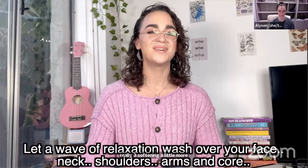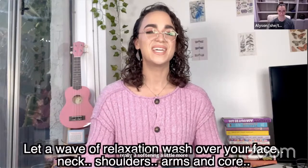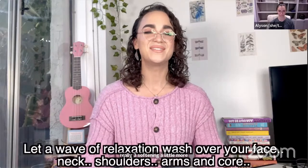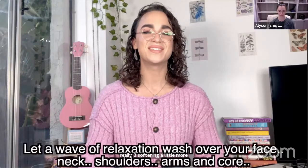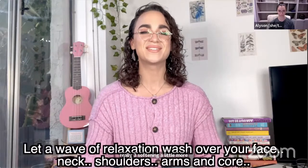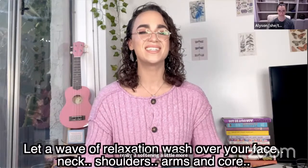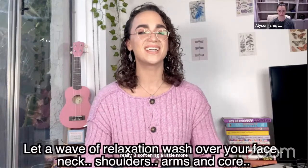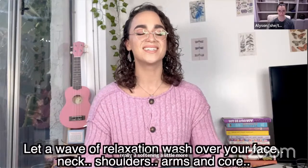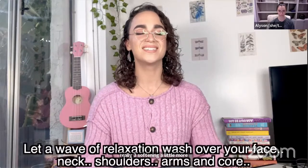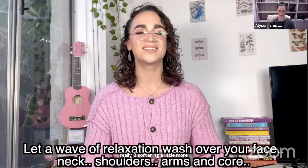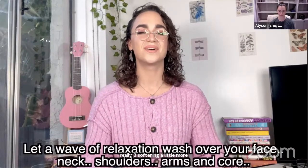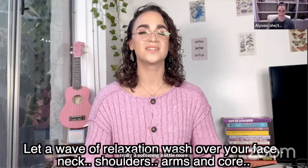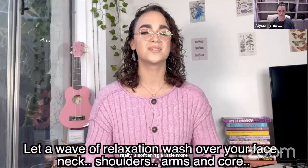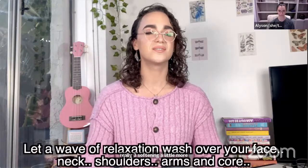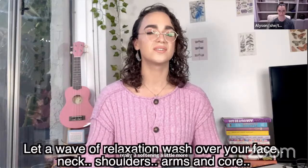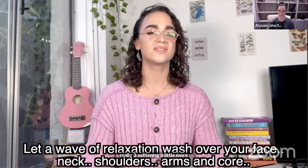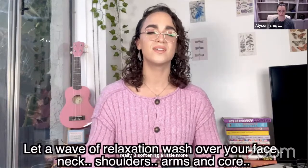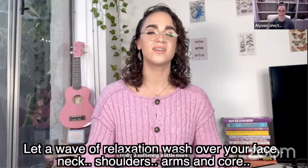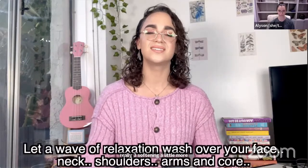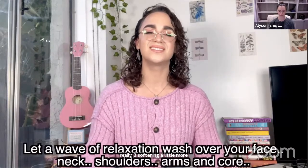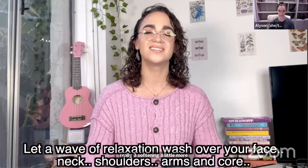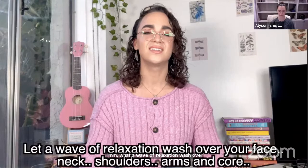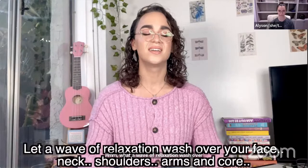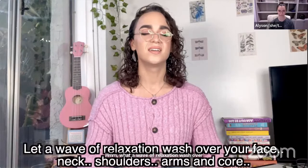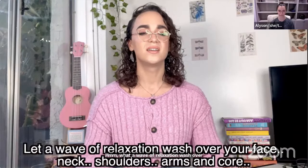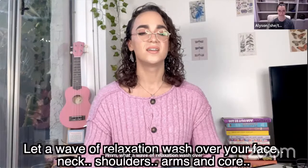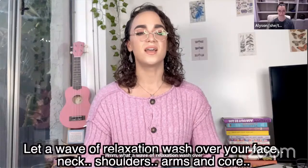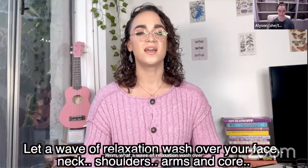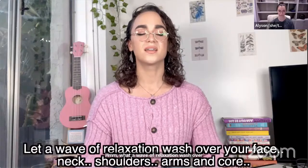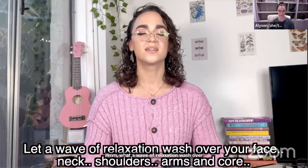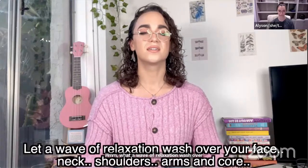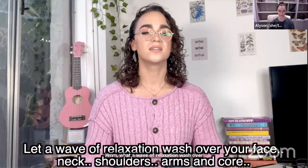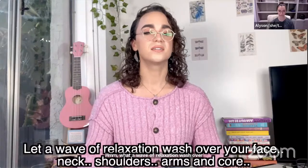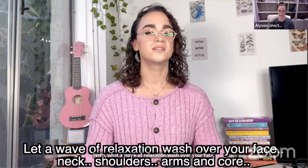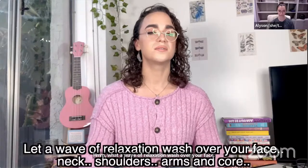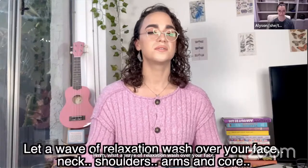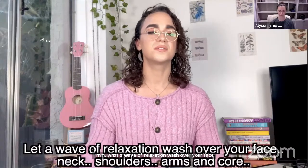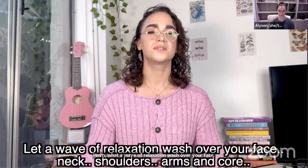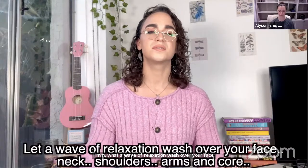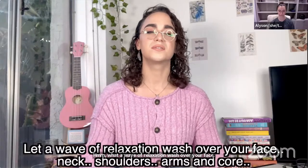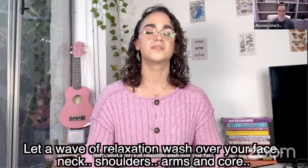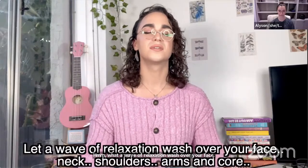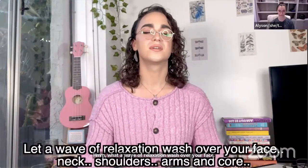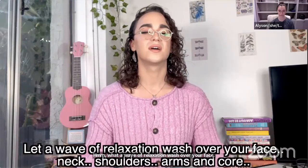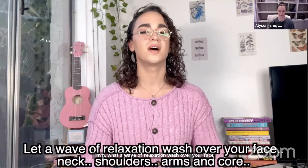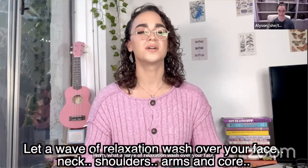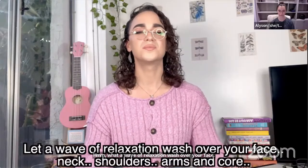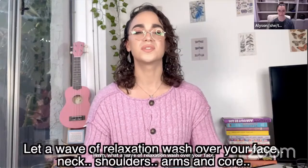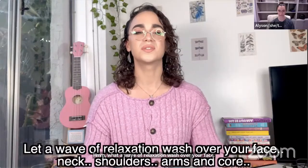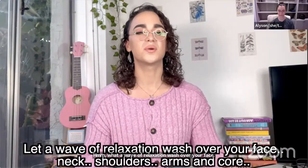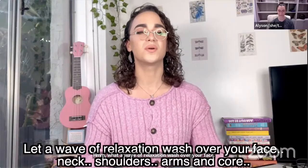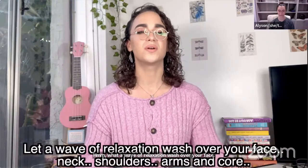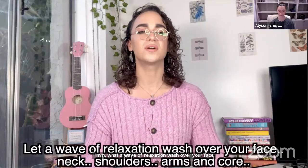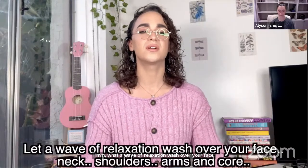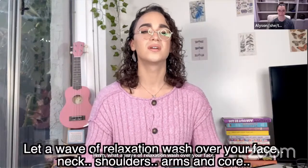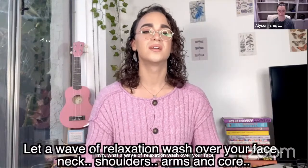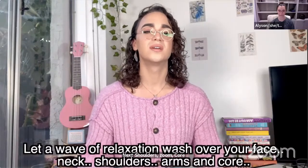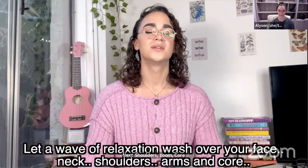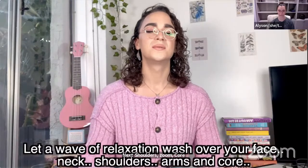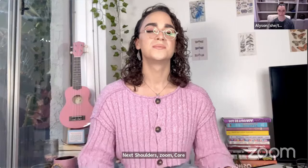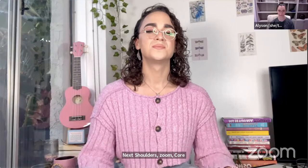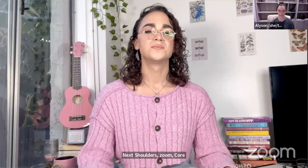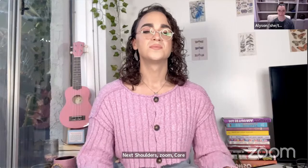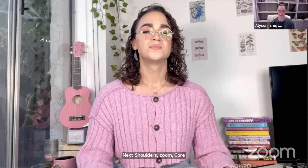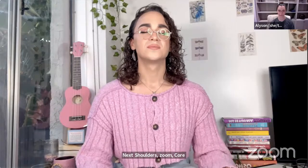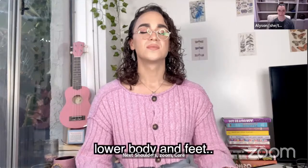Let a wave of relaxation wash over your face, neck, shoulders, arms and core.